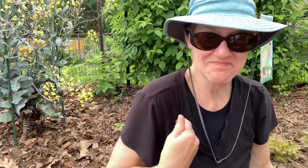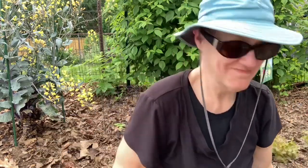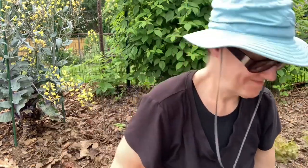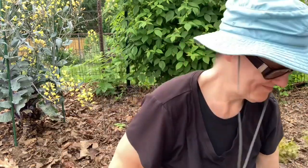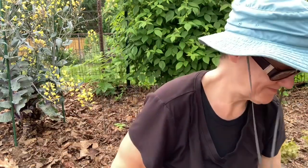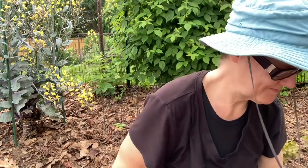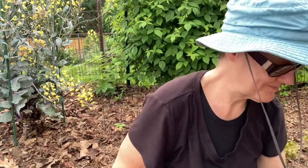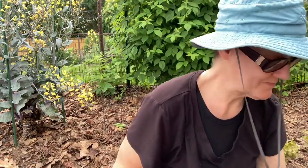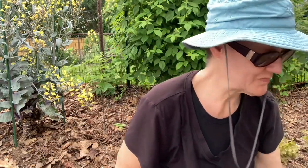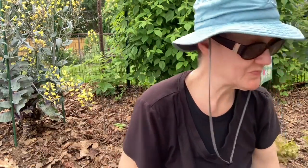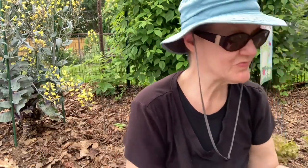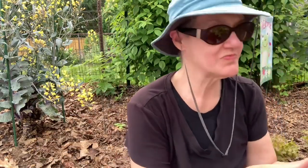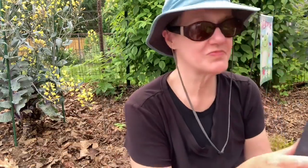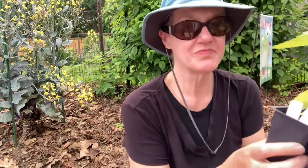those back, but I have some other ones.